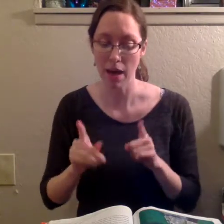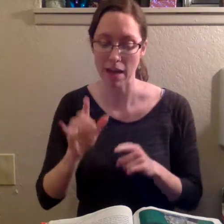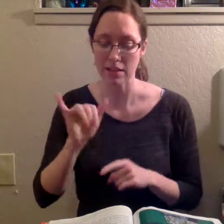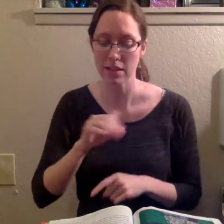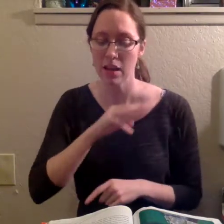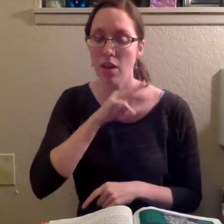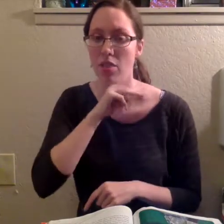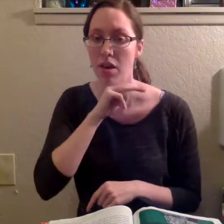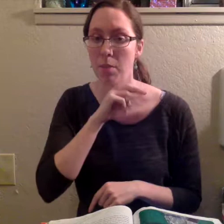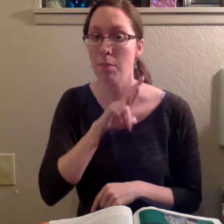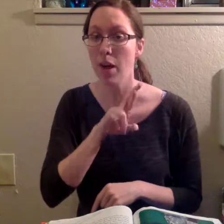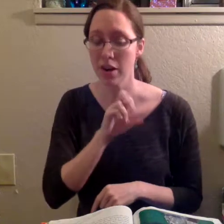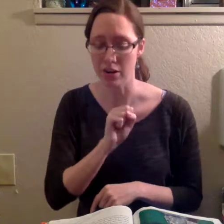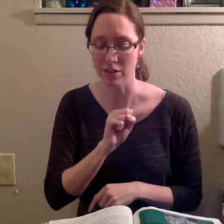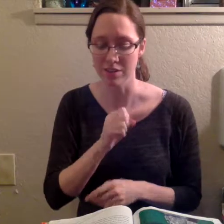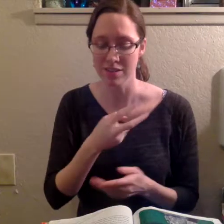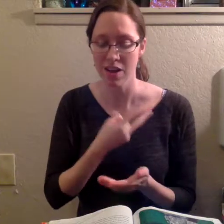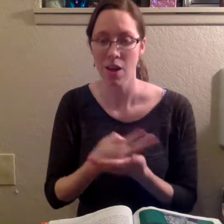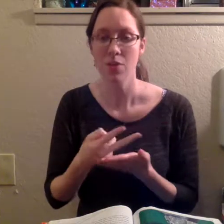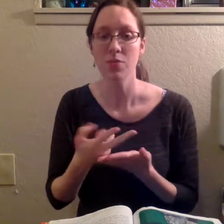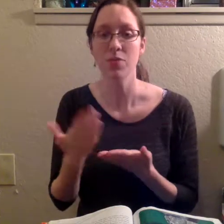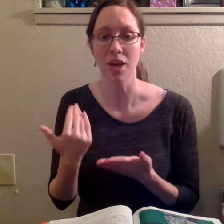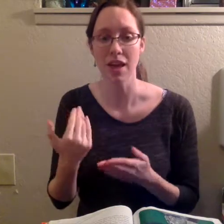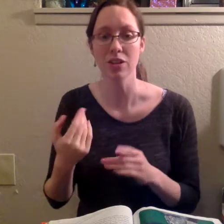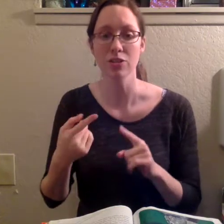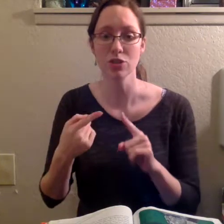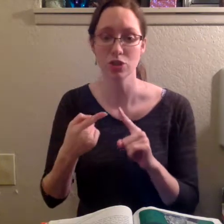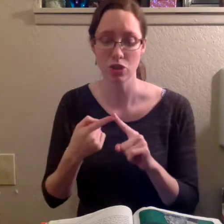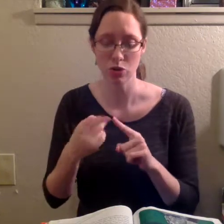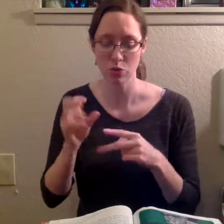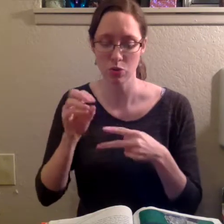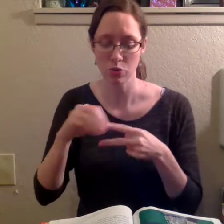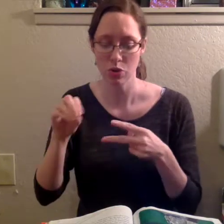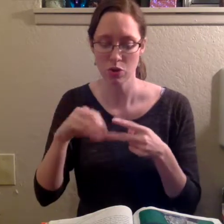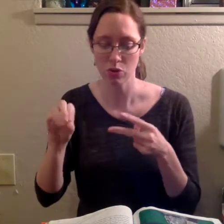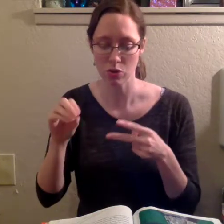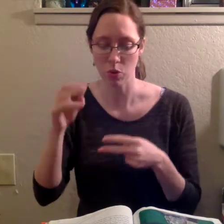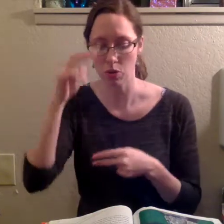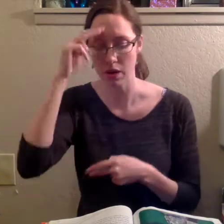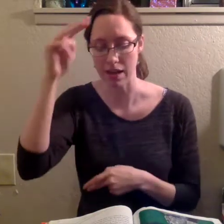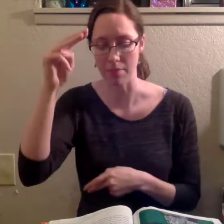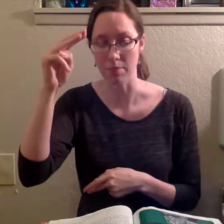but the Mutters failed to score him.